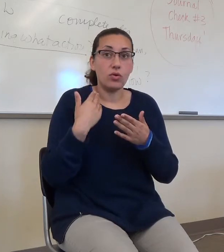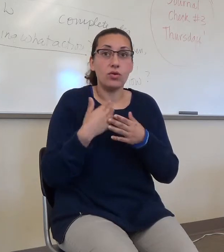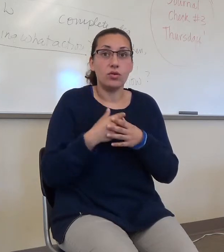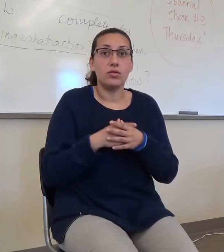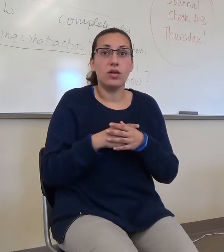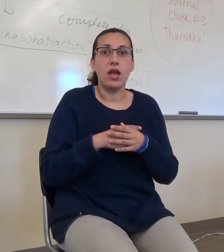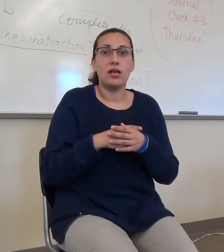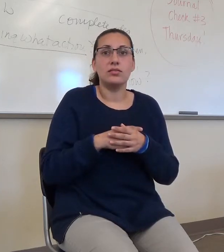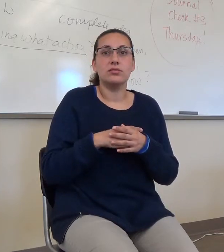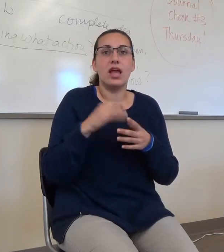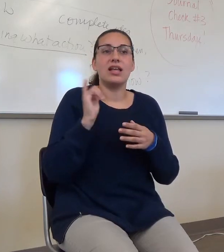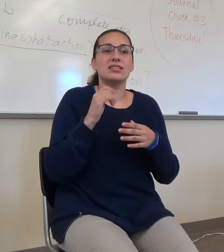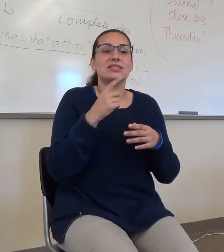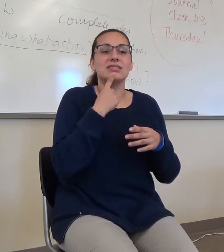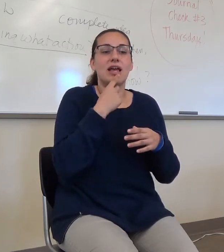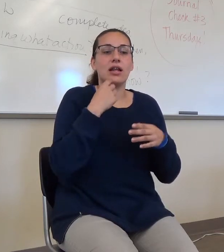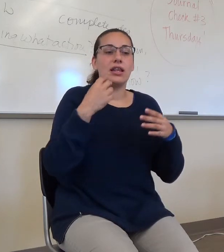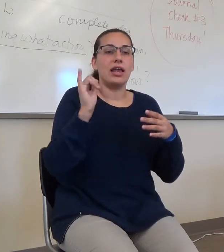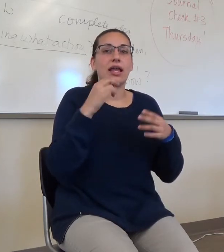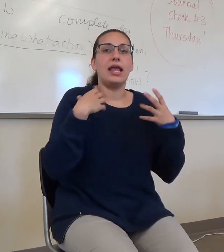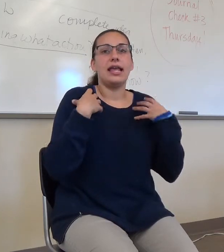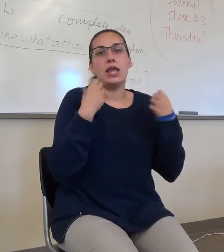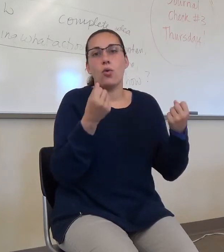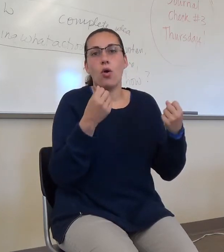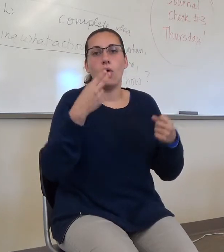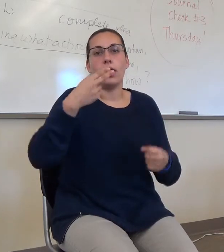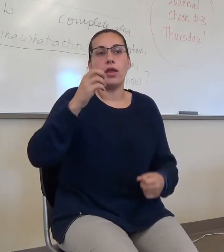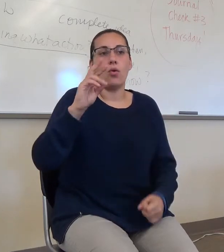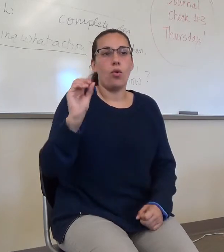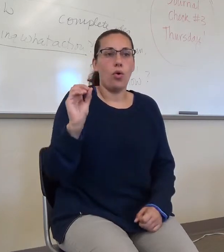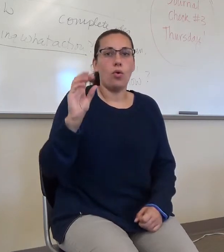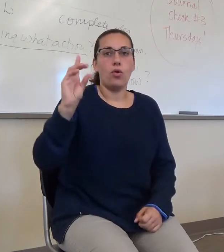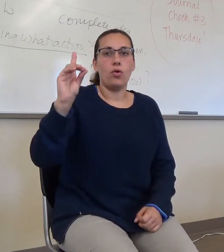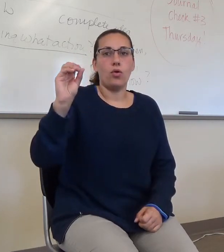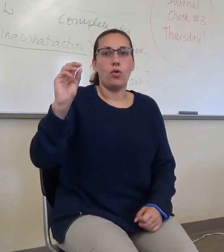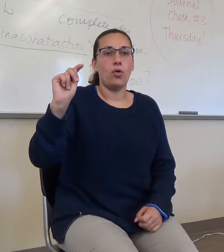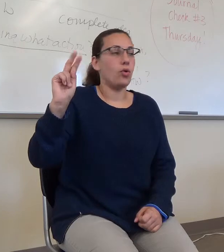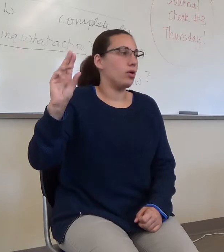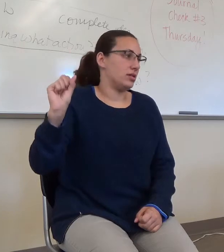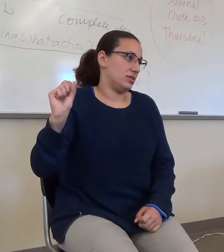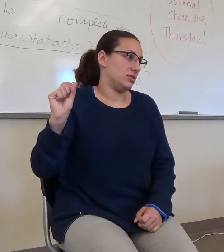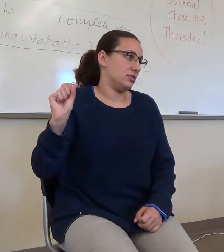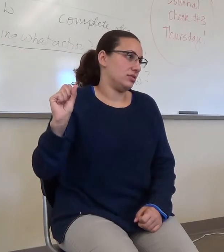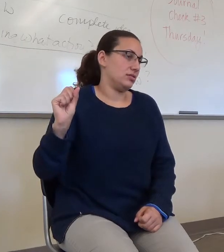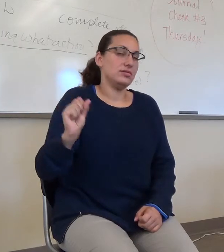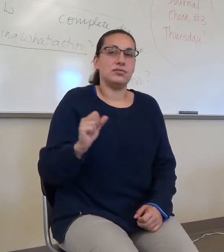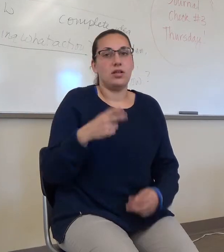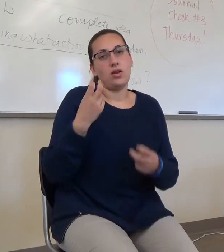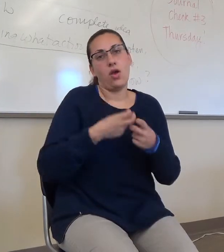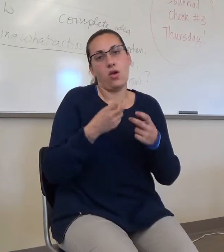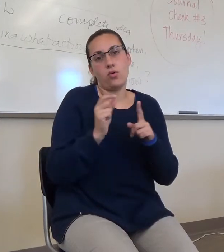pronounced Herodotus. It's one of those things where you can't sound it out. The Greek pronunciation